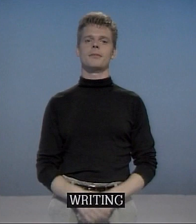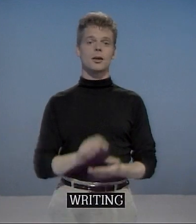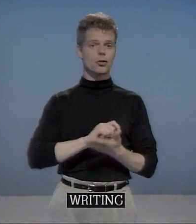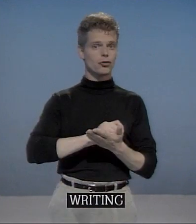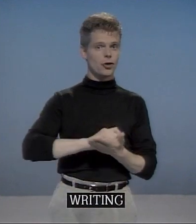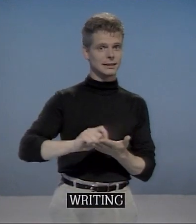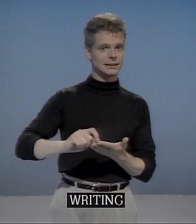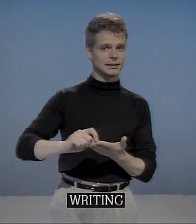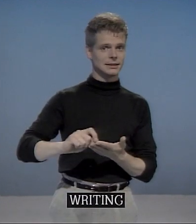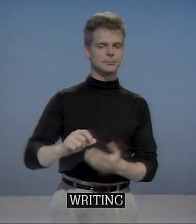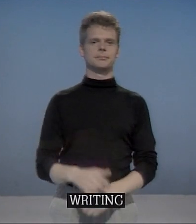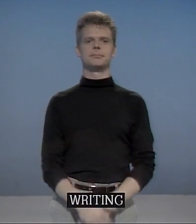writing.